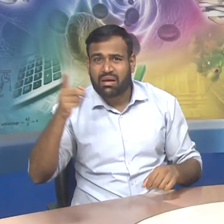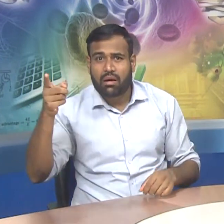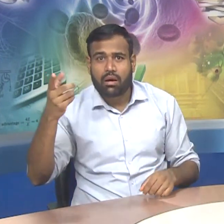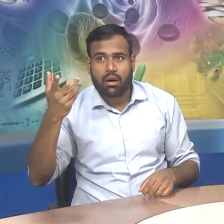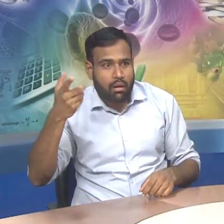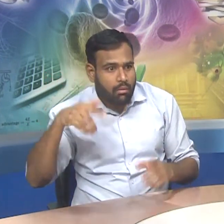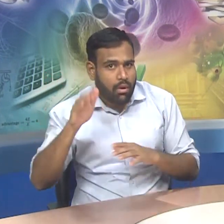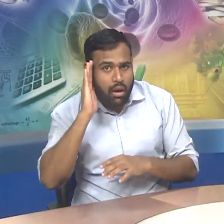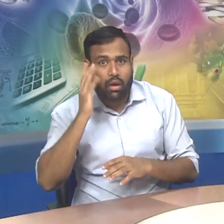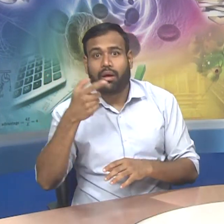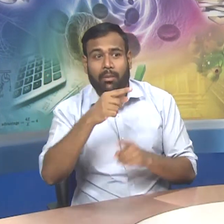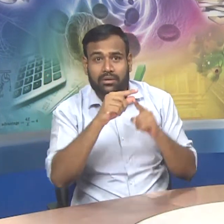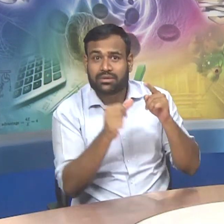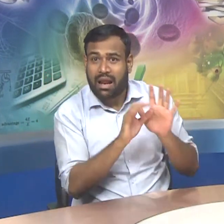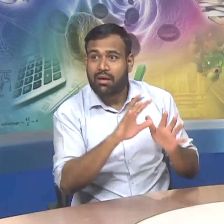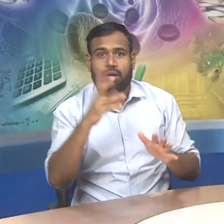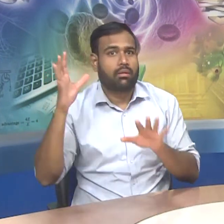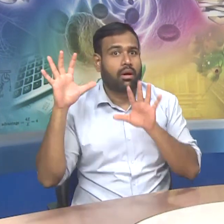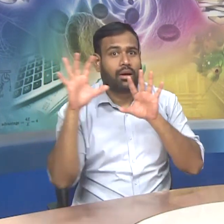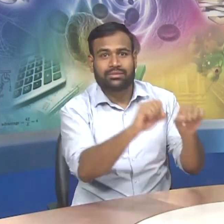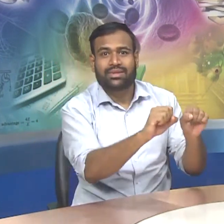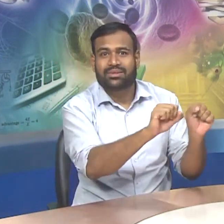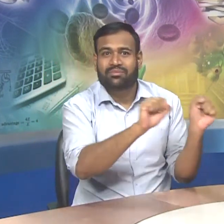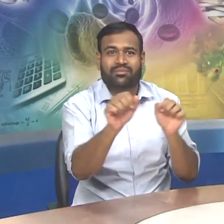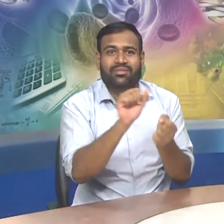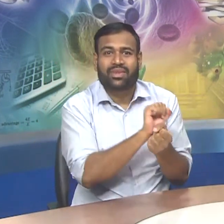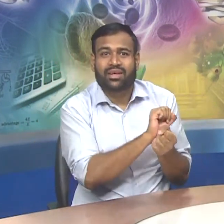him in any court of law during his tenure.